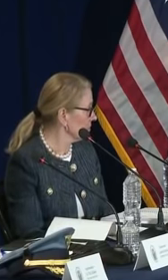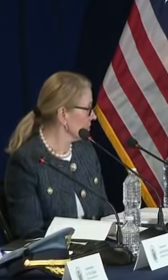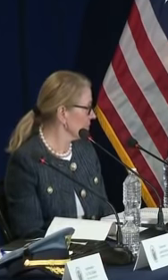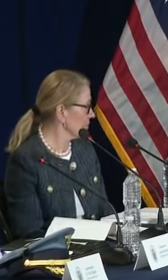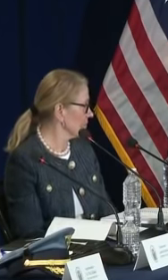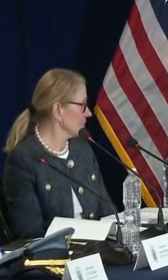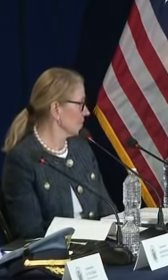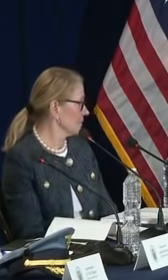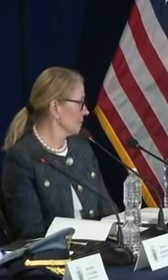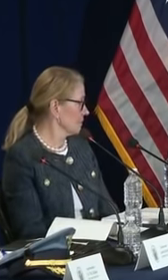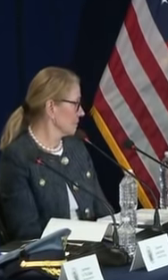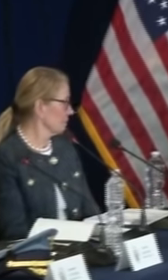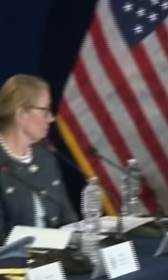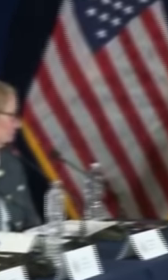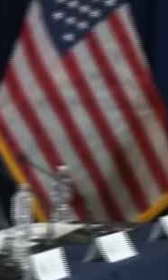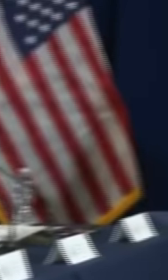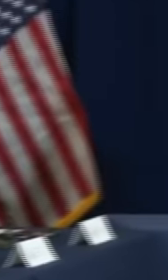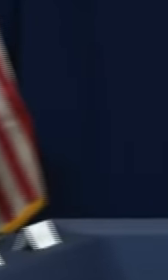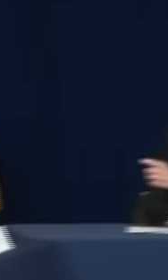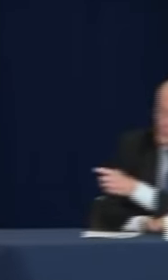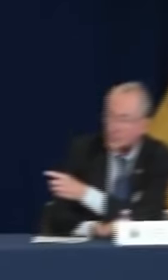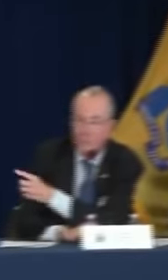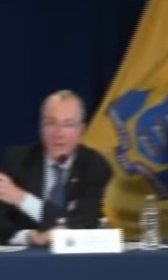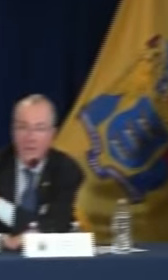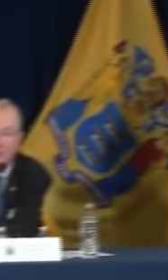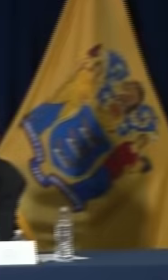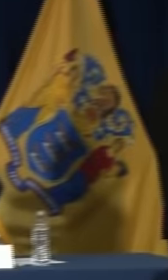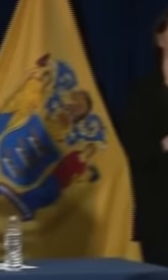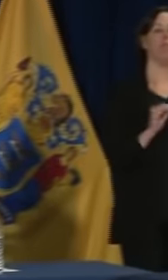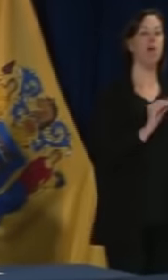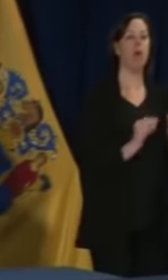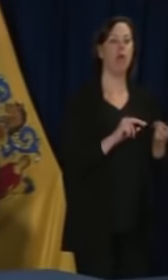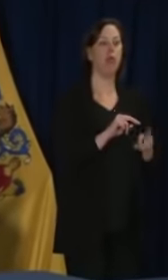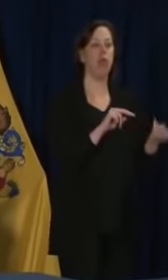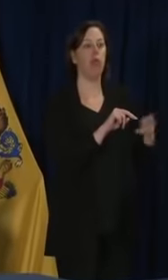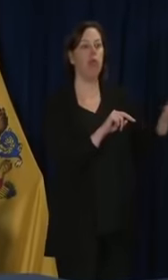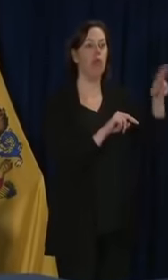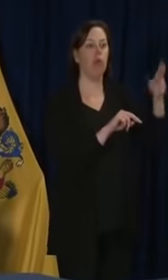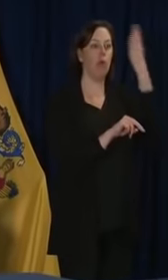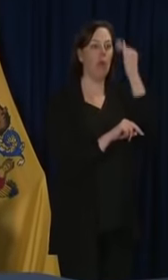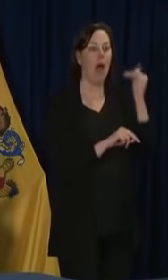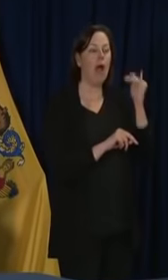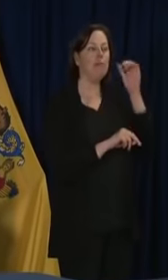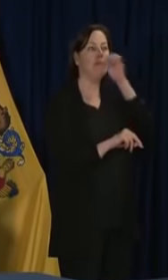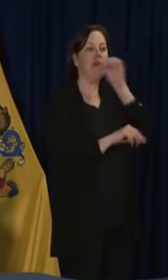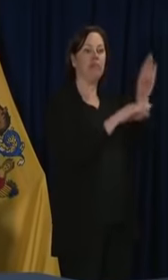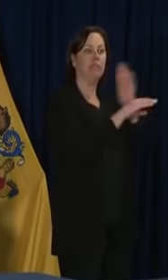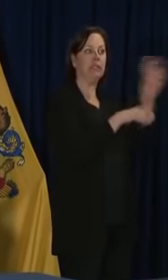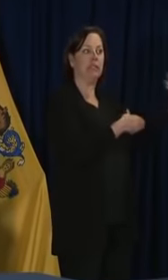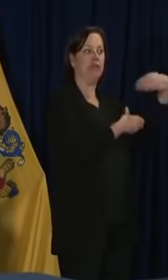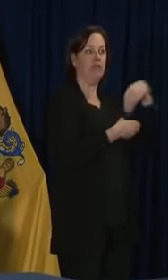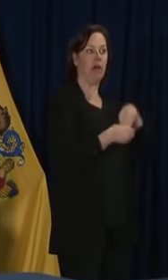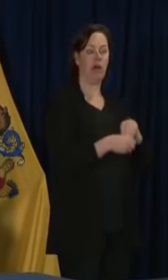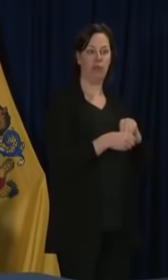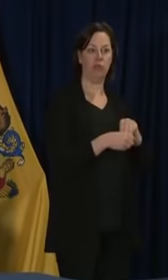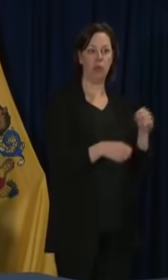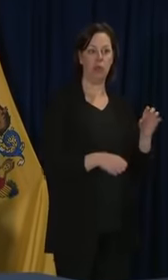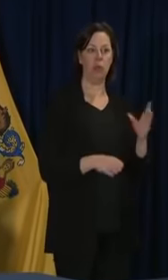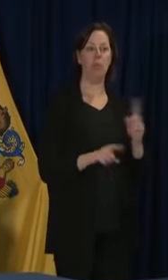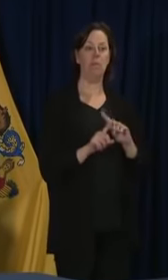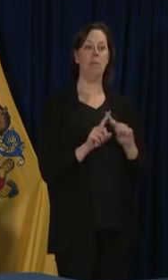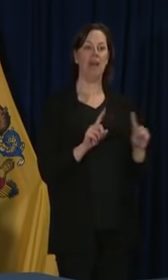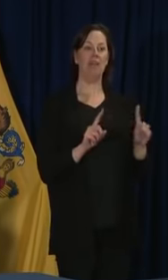is already going up dramatically, largely through the private sector players, but intake and testing, as I predicted last Friday,